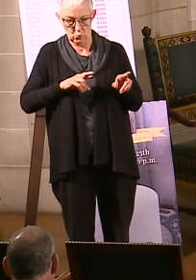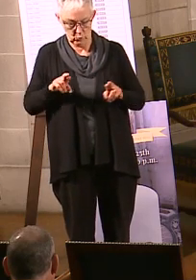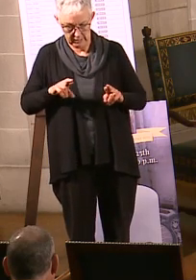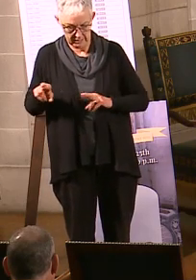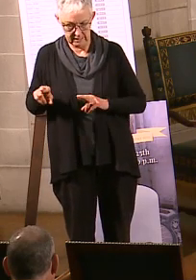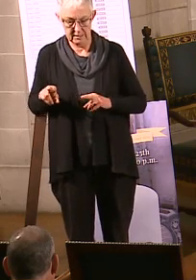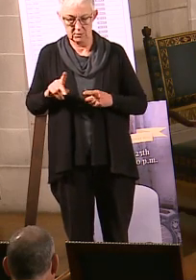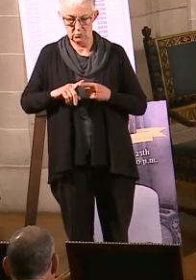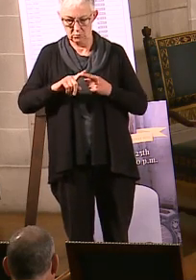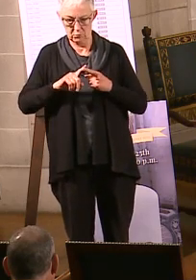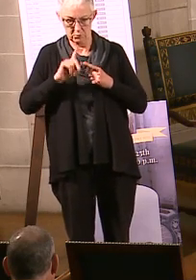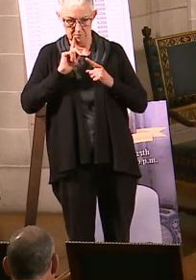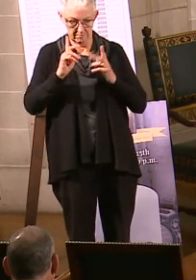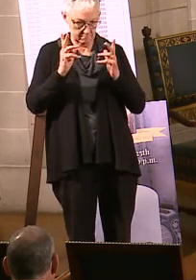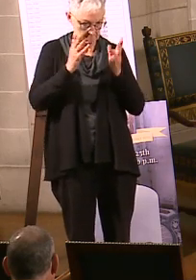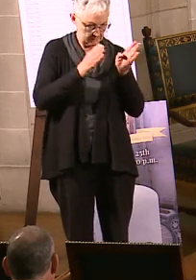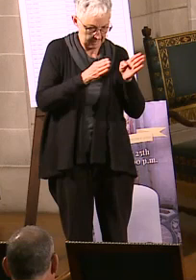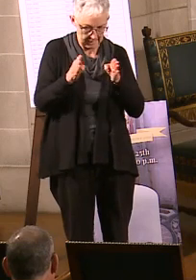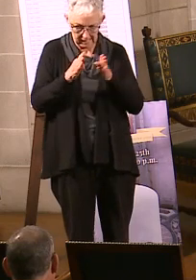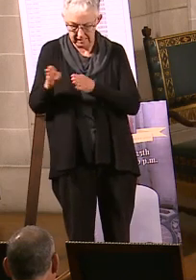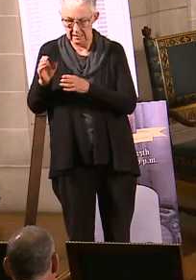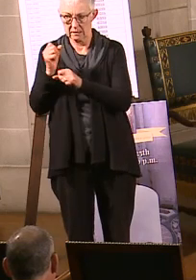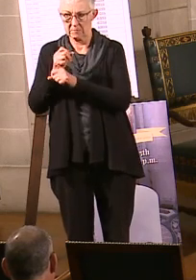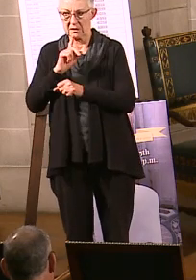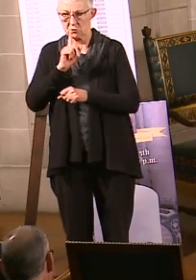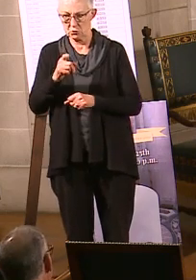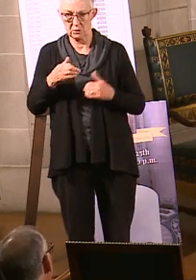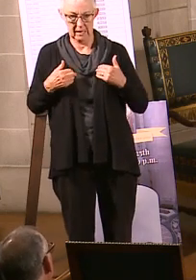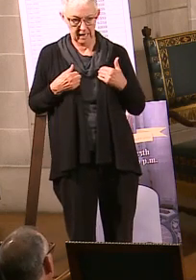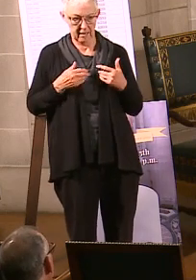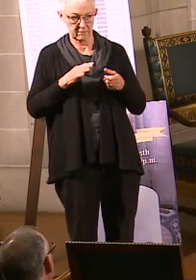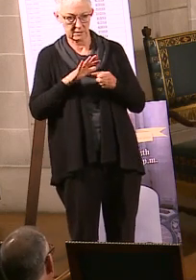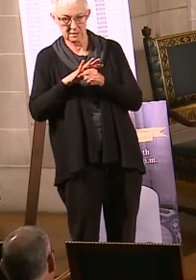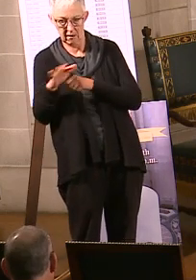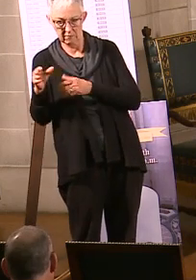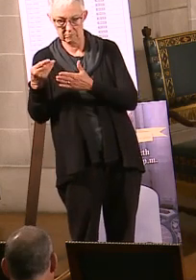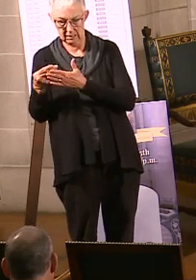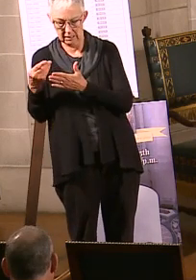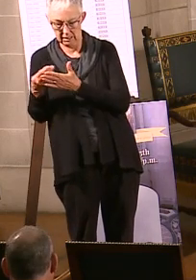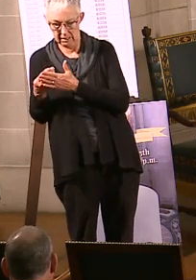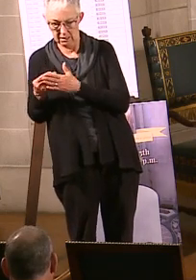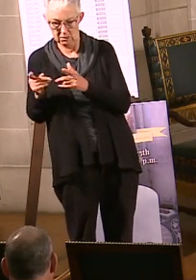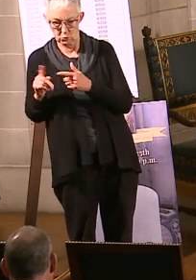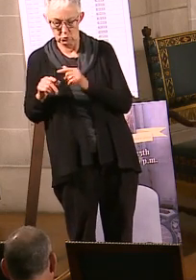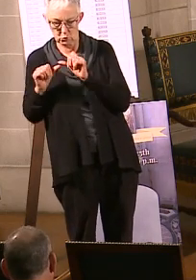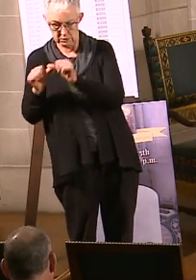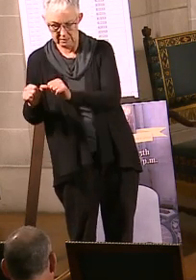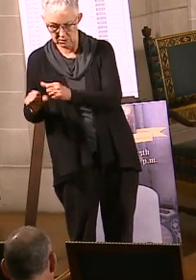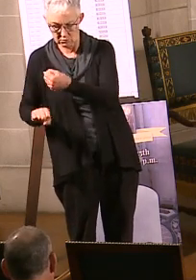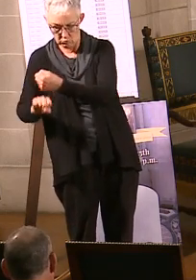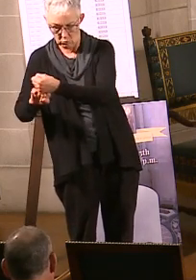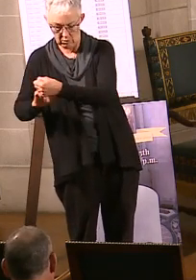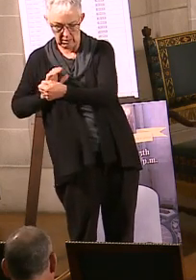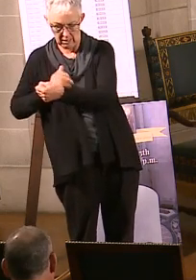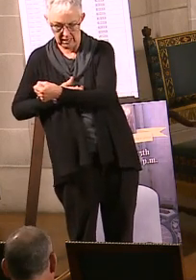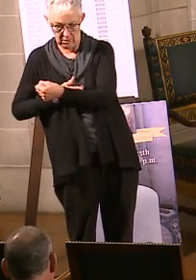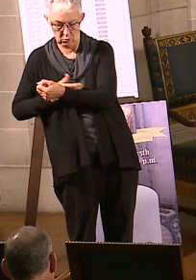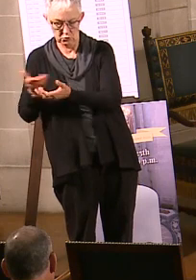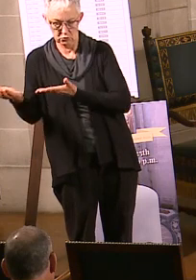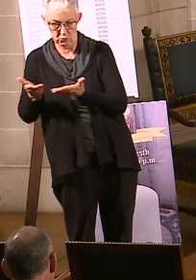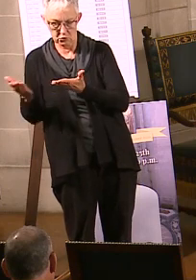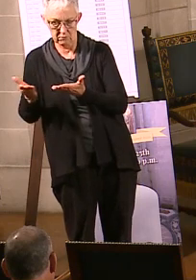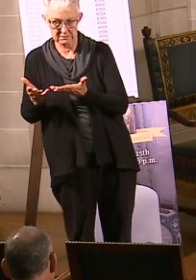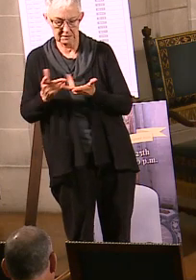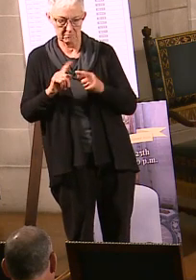what are we going to be doing to make sure we're being able to continue to provide our services, constrain our spending, and so forth.